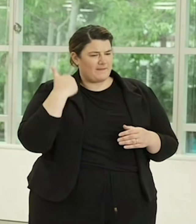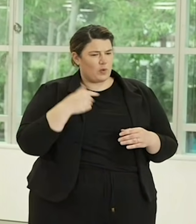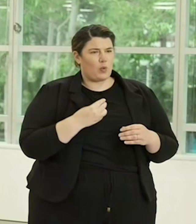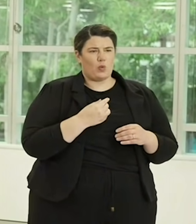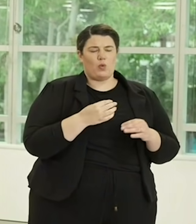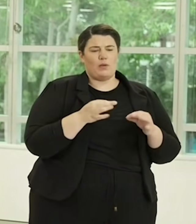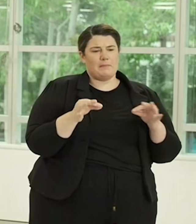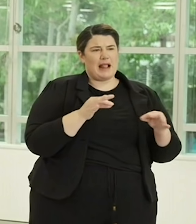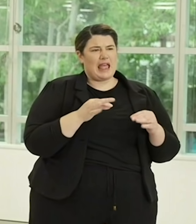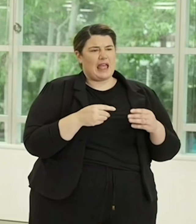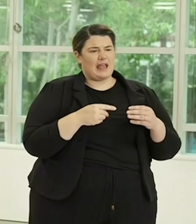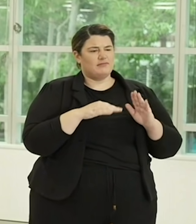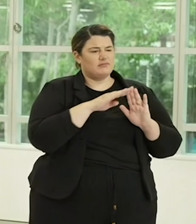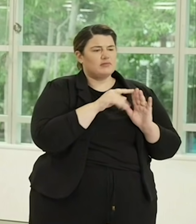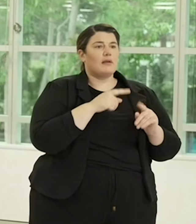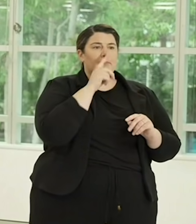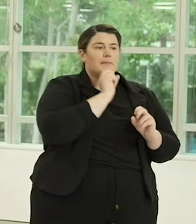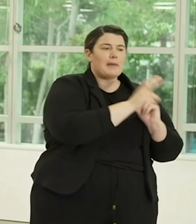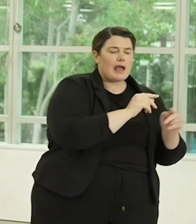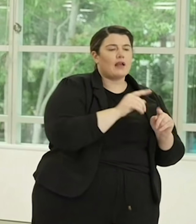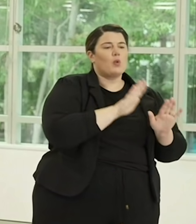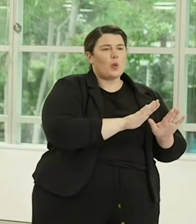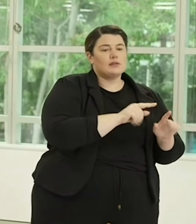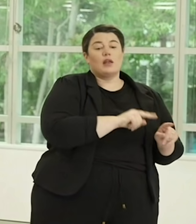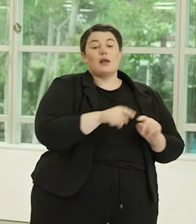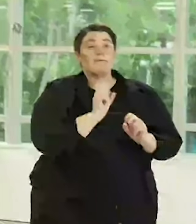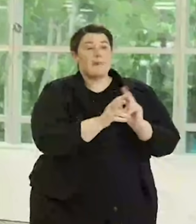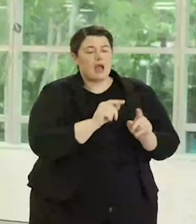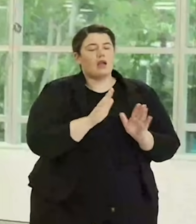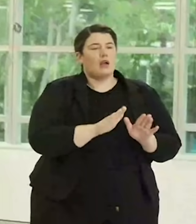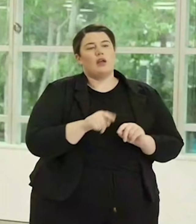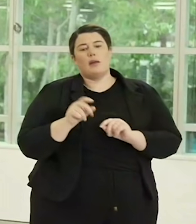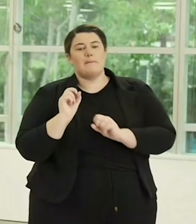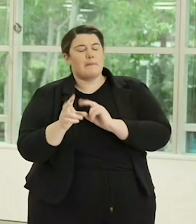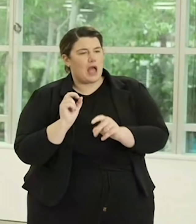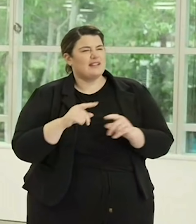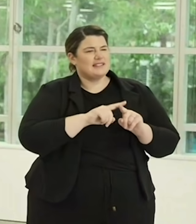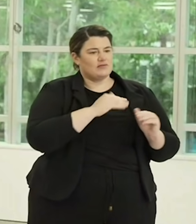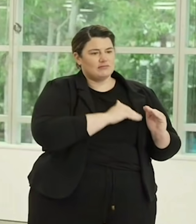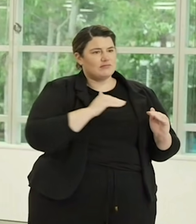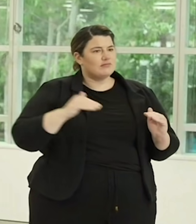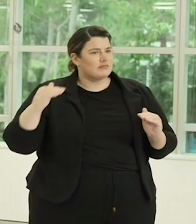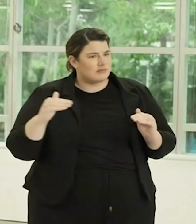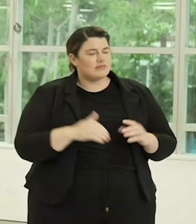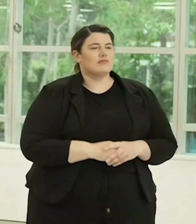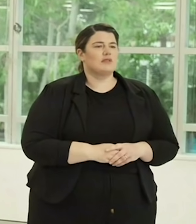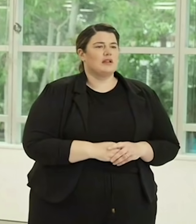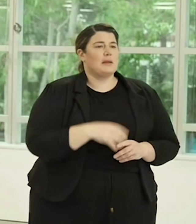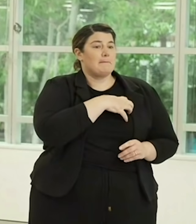a three-tiered system and a three-stage system, which the Education Minister, Sarah Mitchell, will make further comments